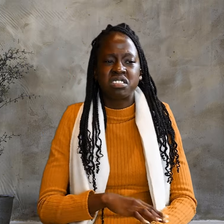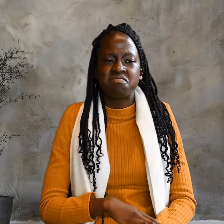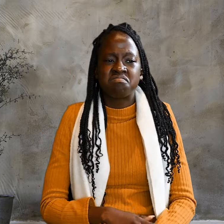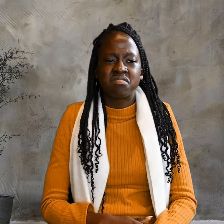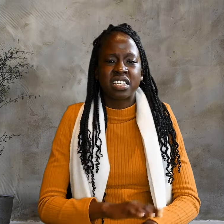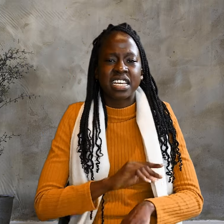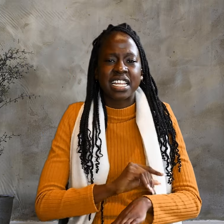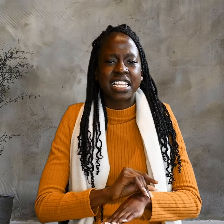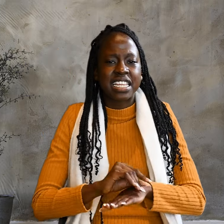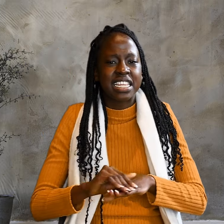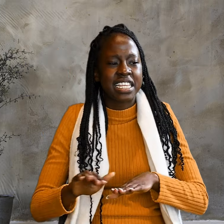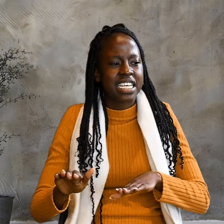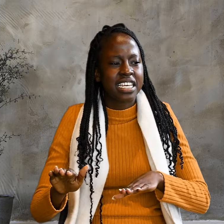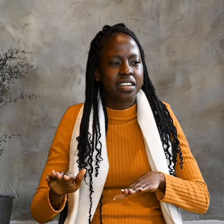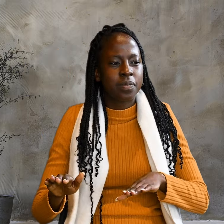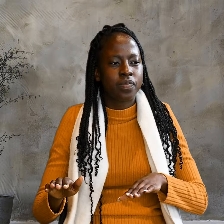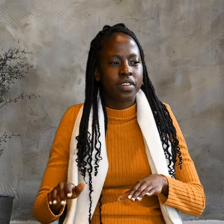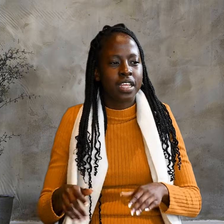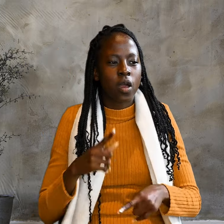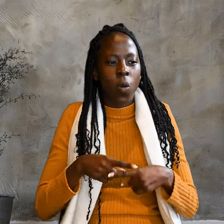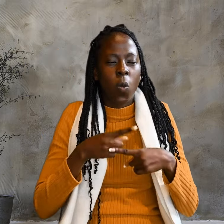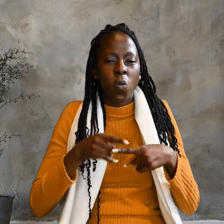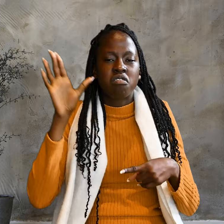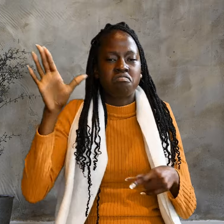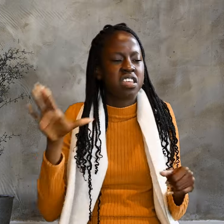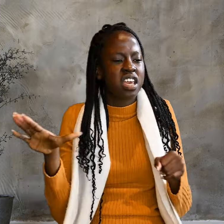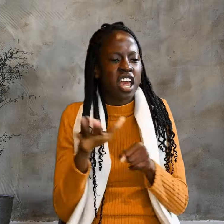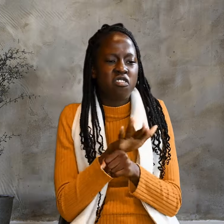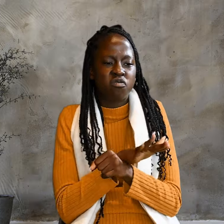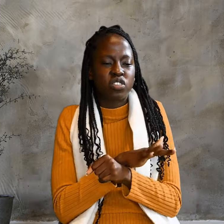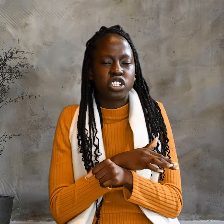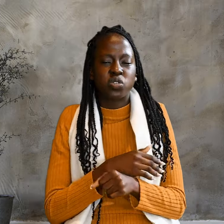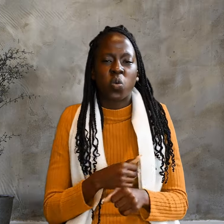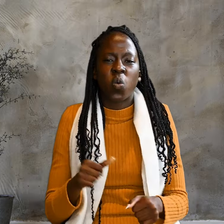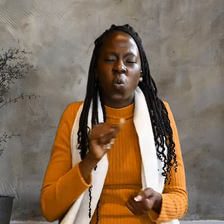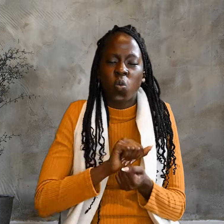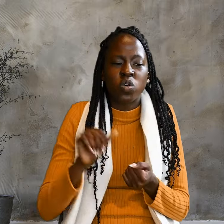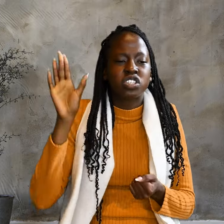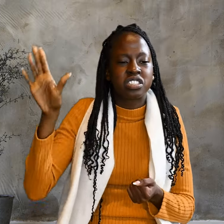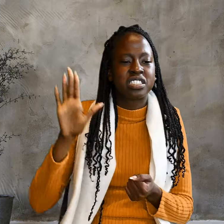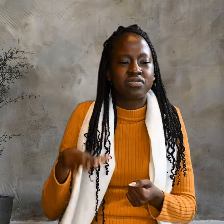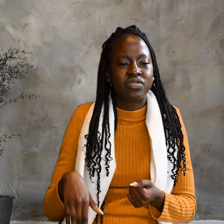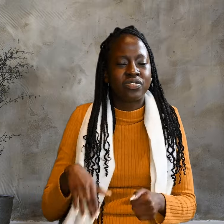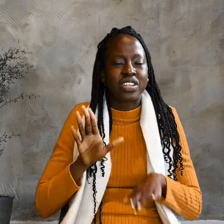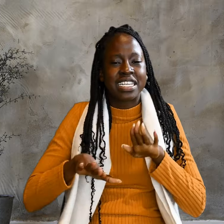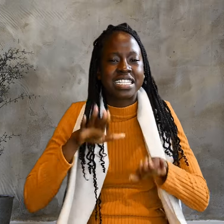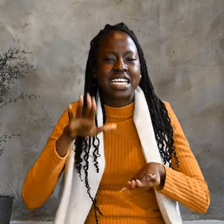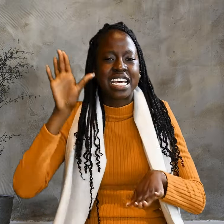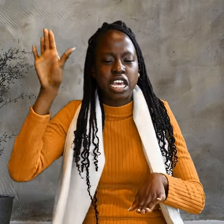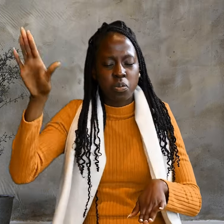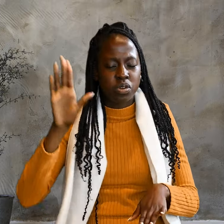he had finished washing their feet, he put on his clothes and returned to his